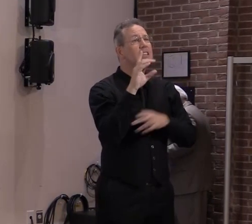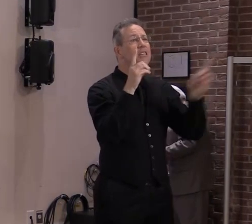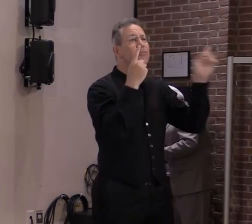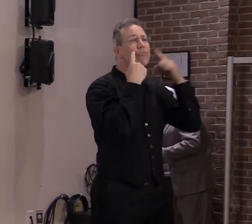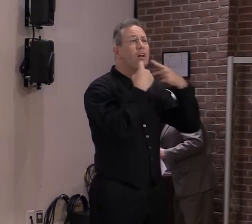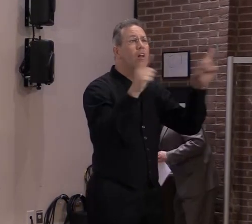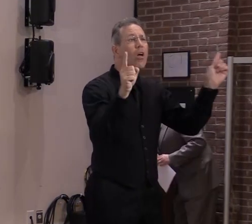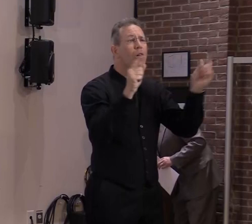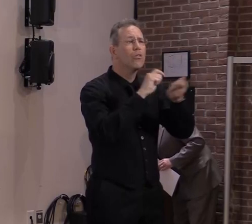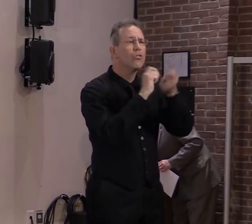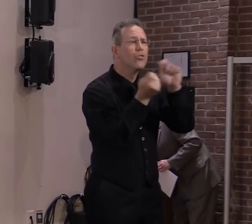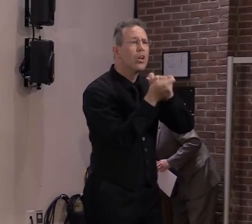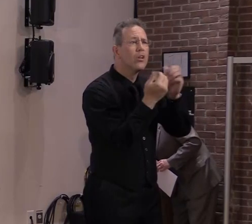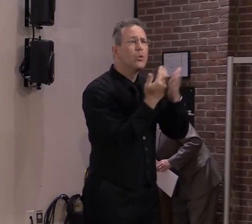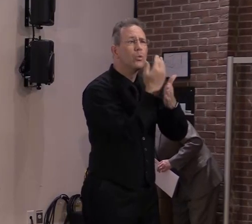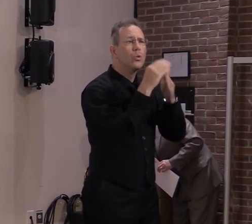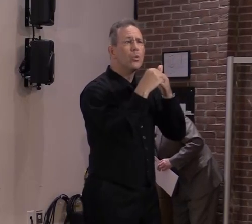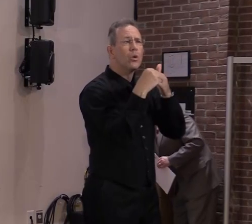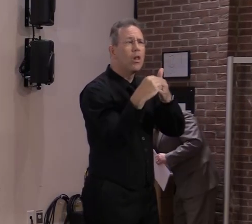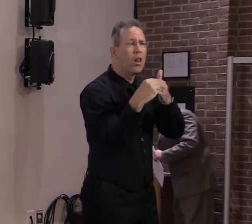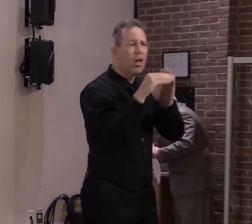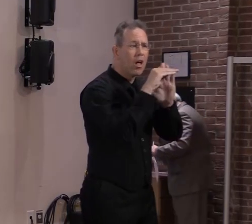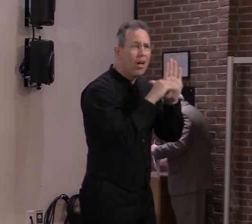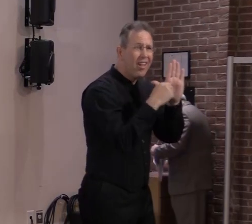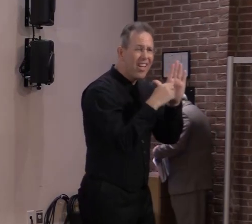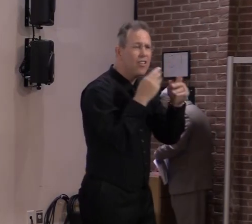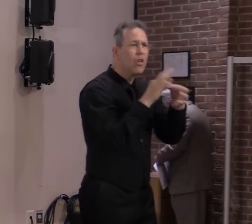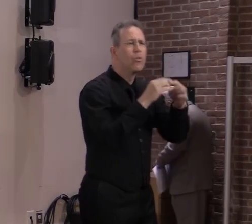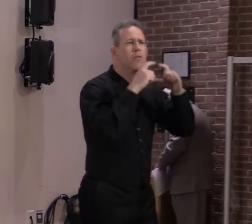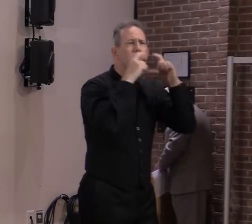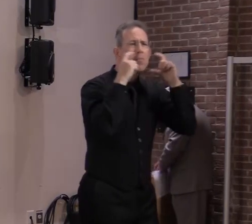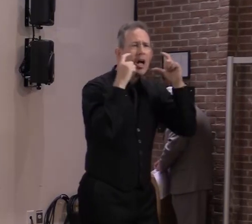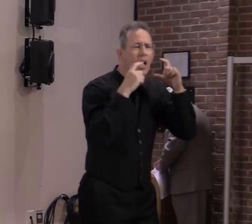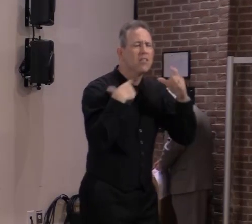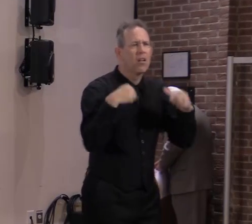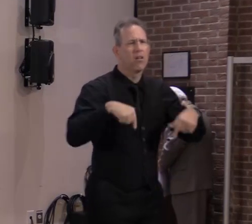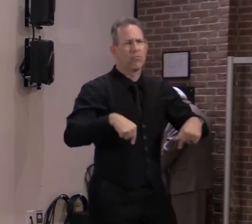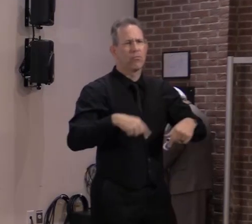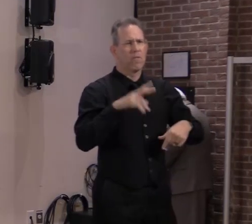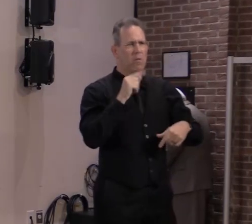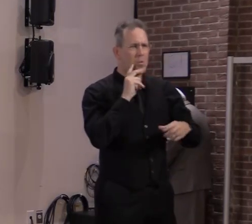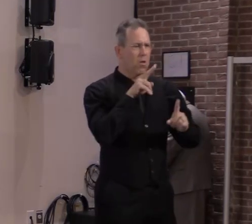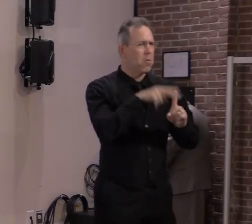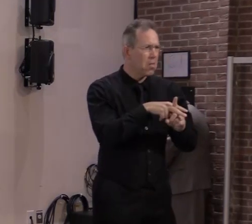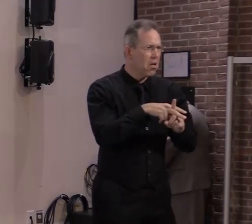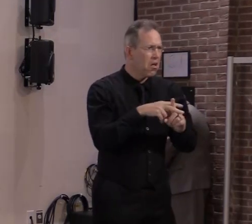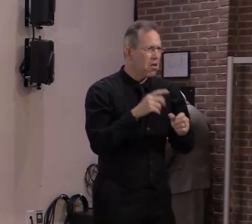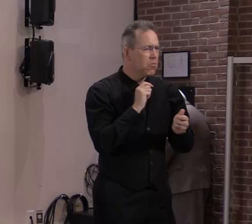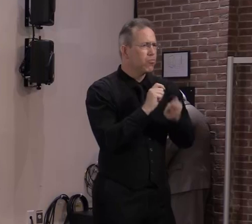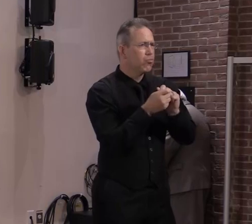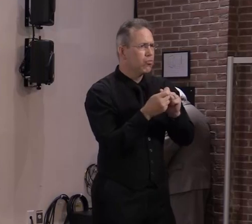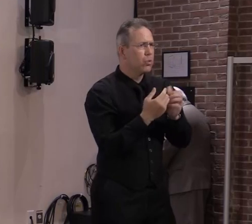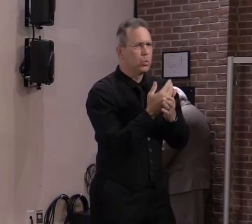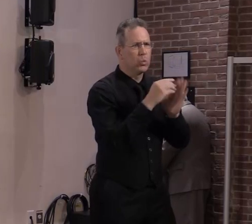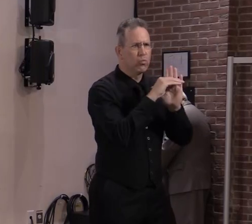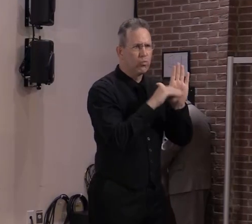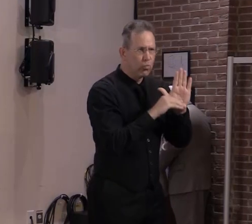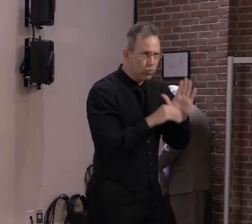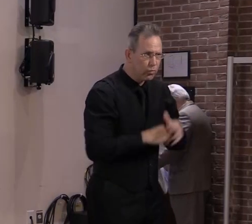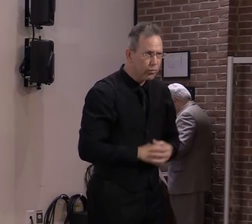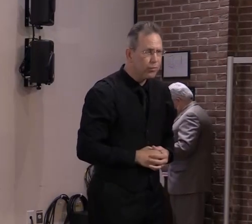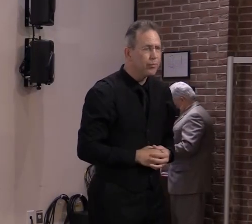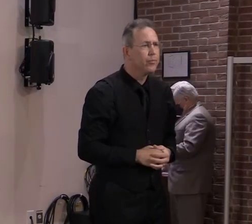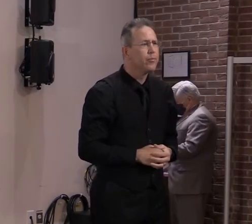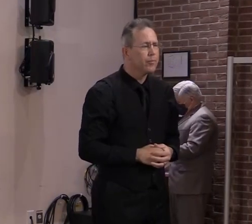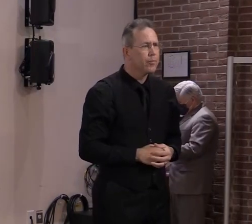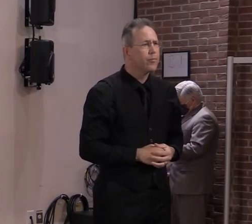outdoors. So today I'll be signing an amendment to the emergency order updating Vermont's policy as well.